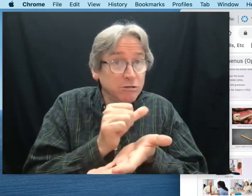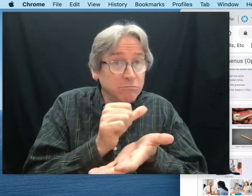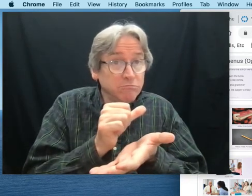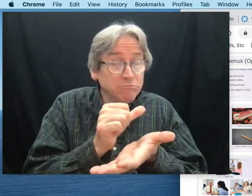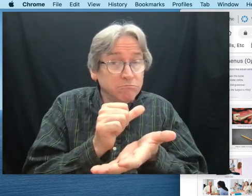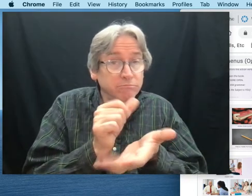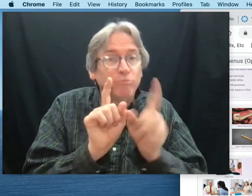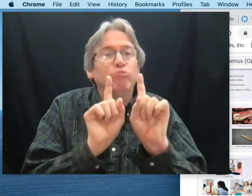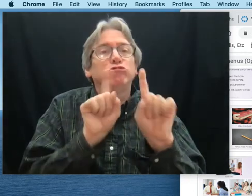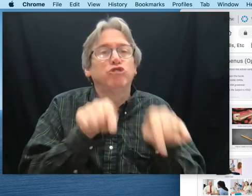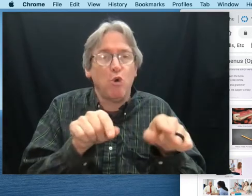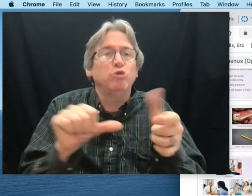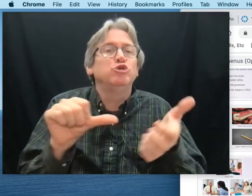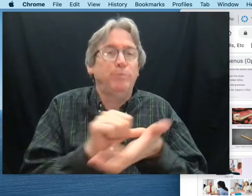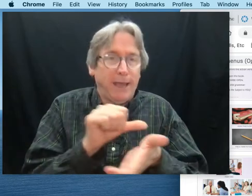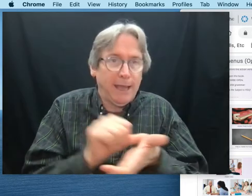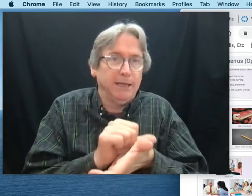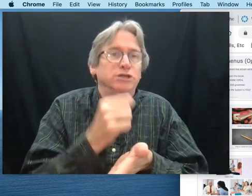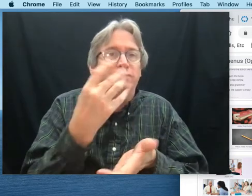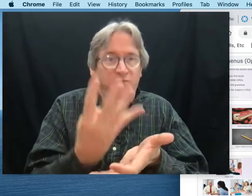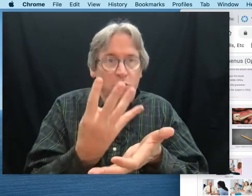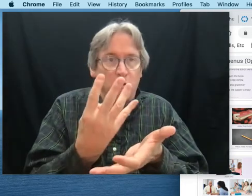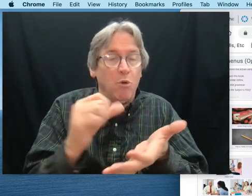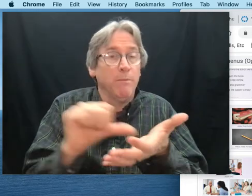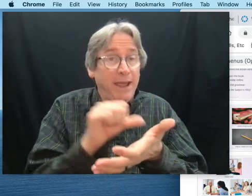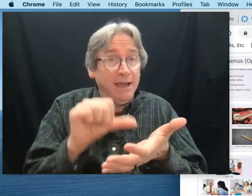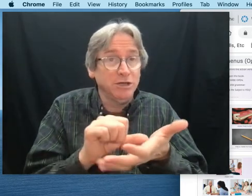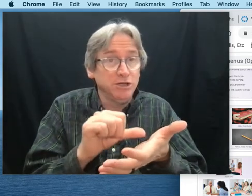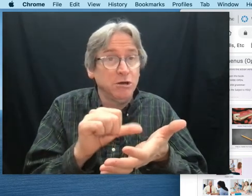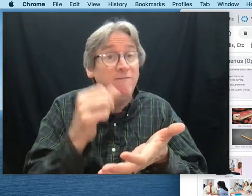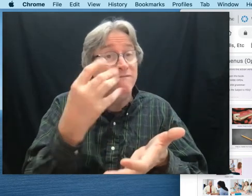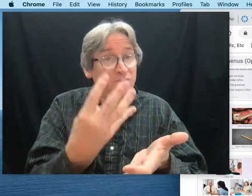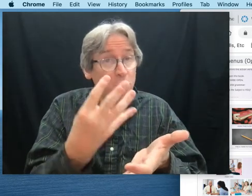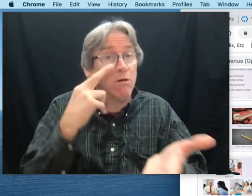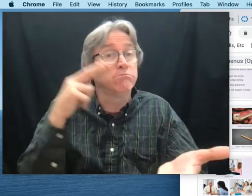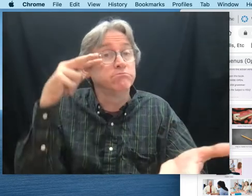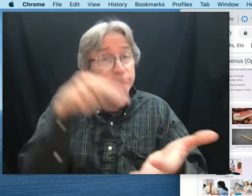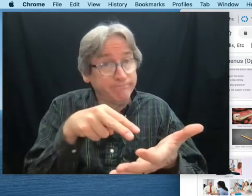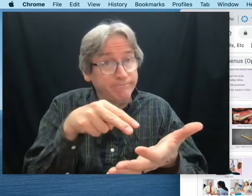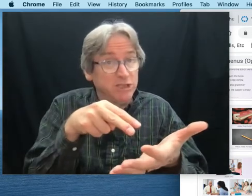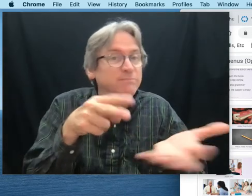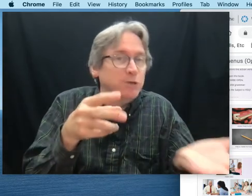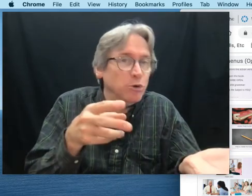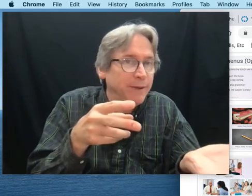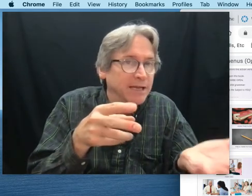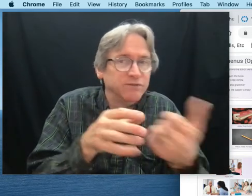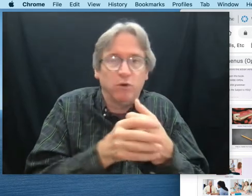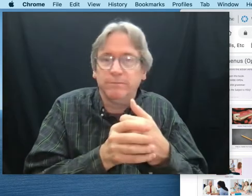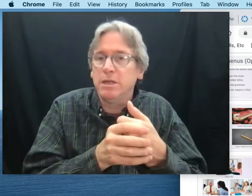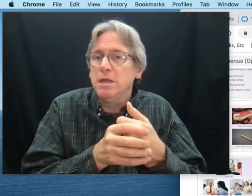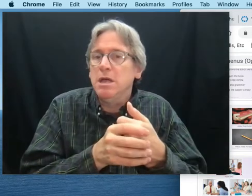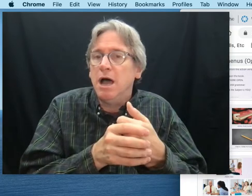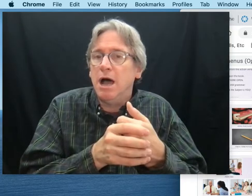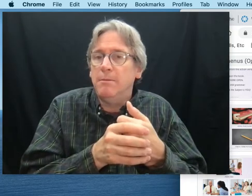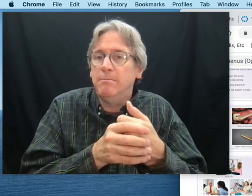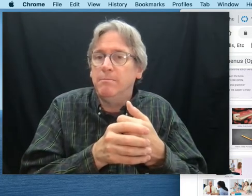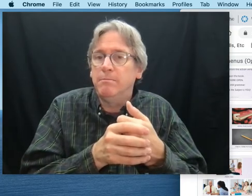page, go to page four, or page four, go to page form.